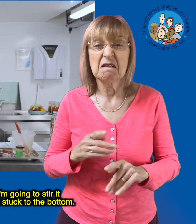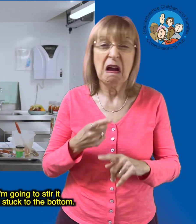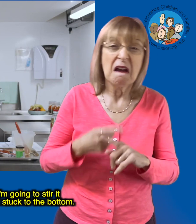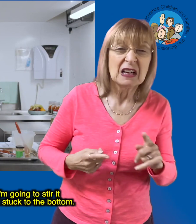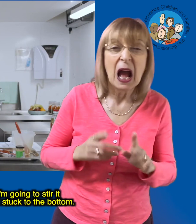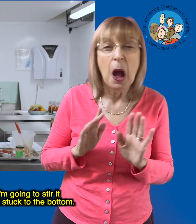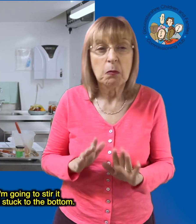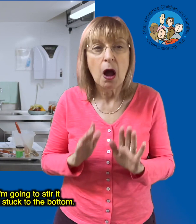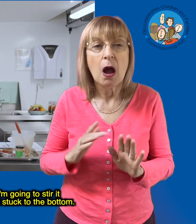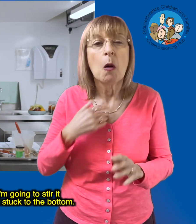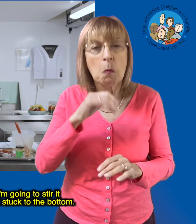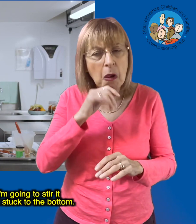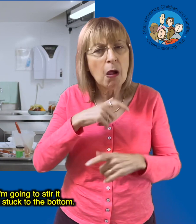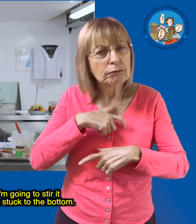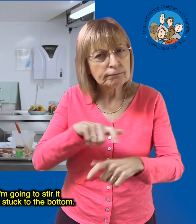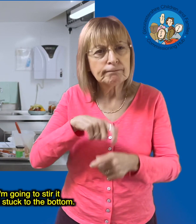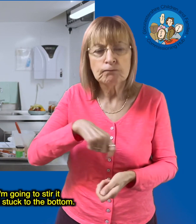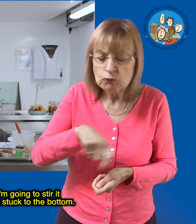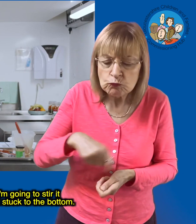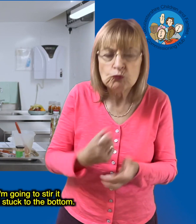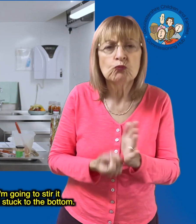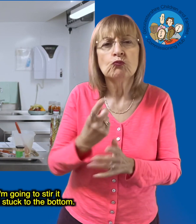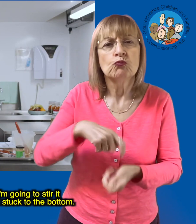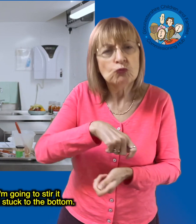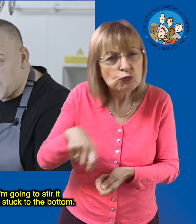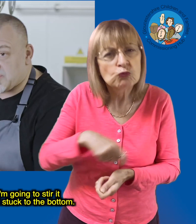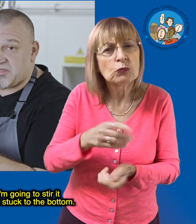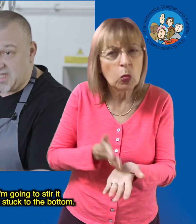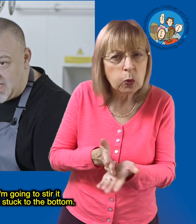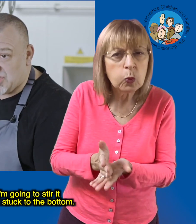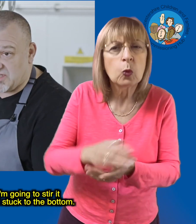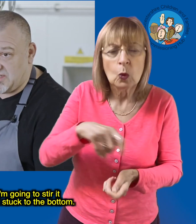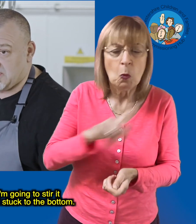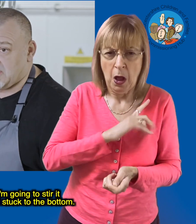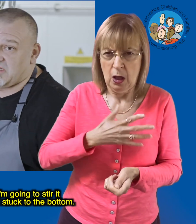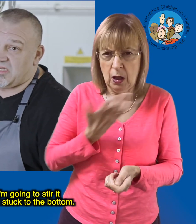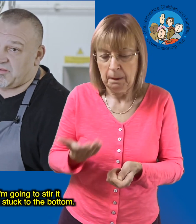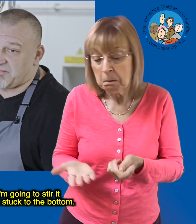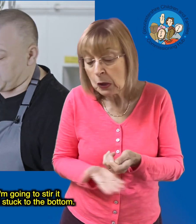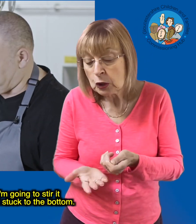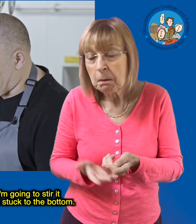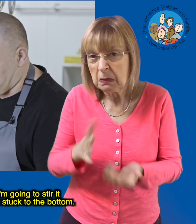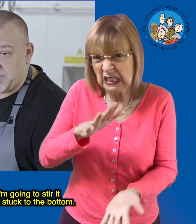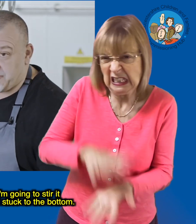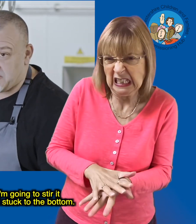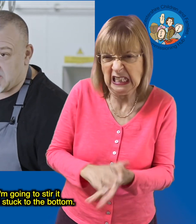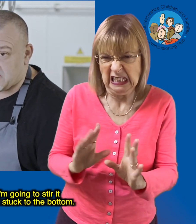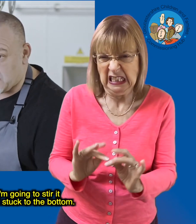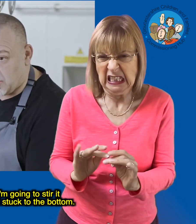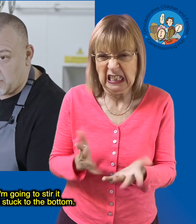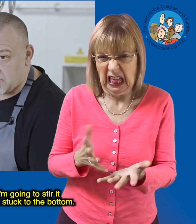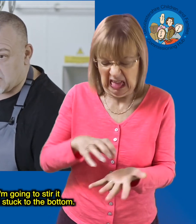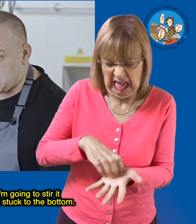So I'm going to leave that settle now for 30 minutes and leave that cook, and I'm going to stir occasionally through that cooking